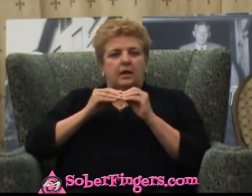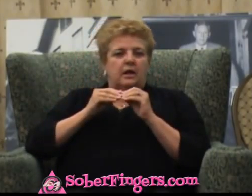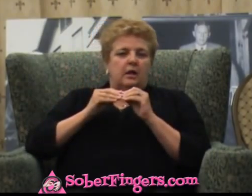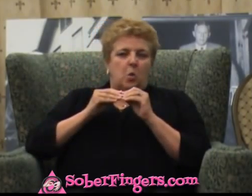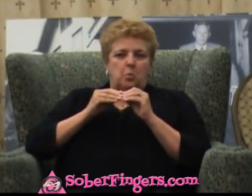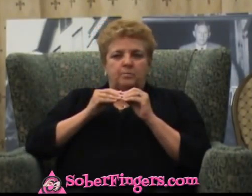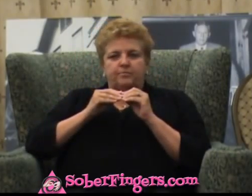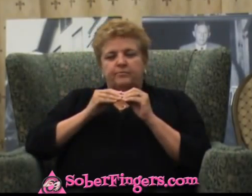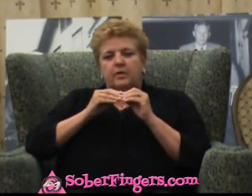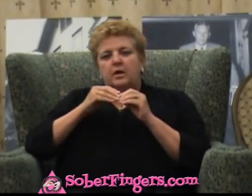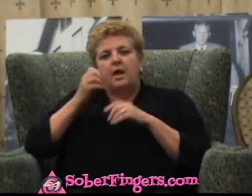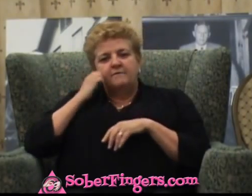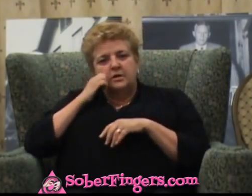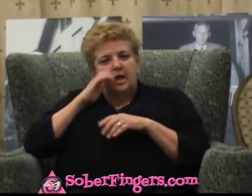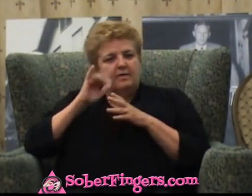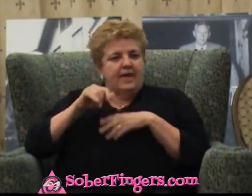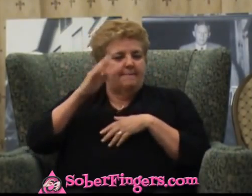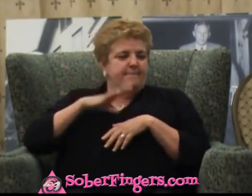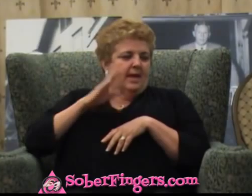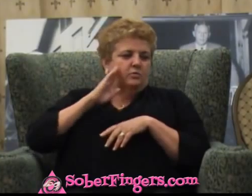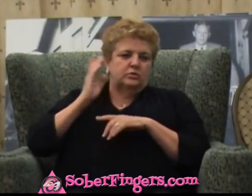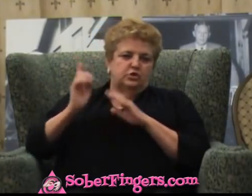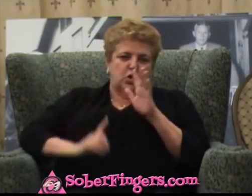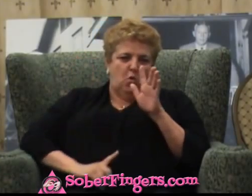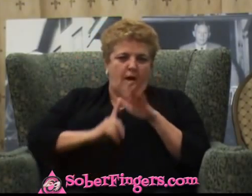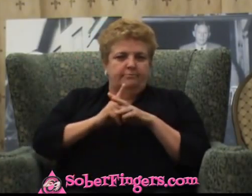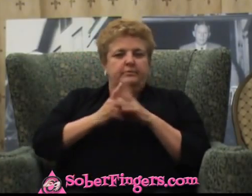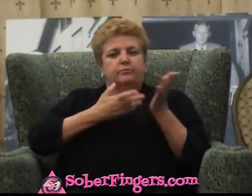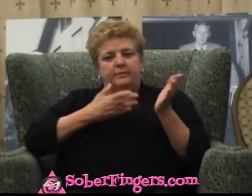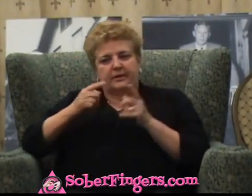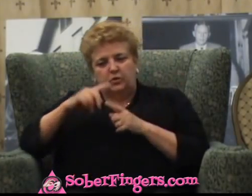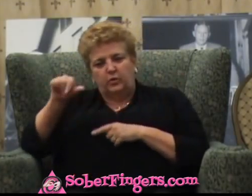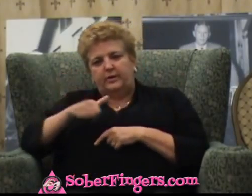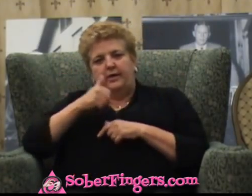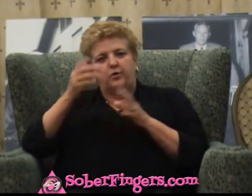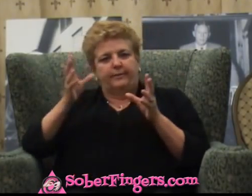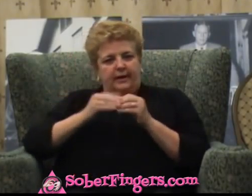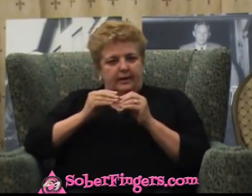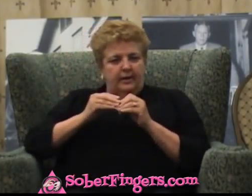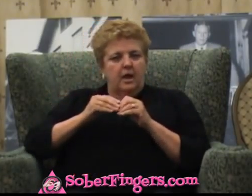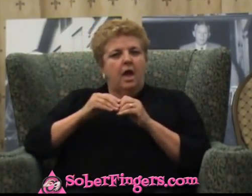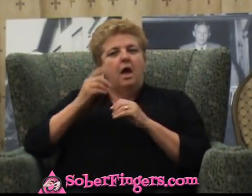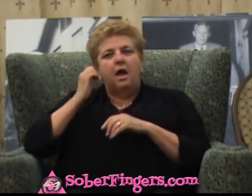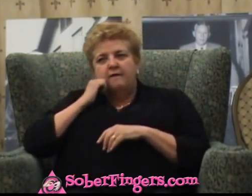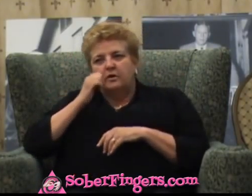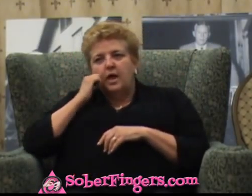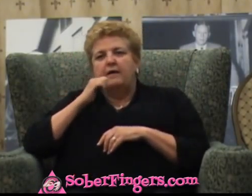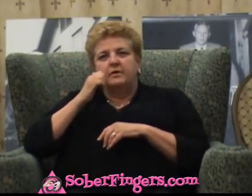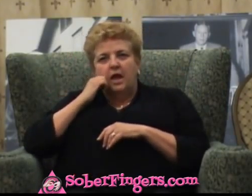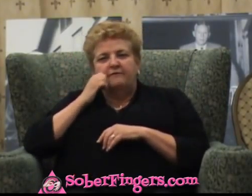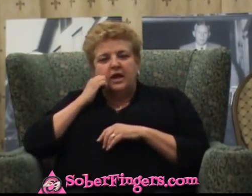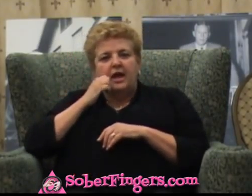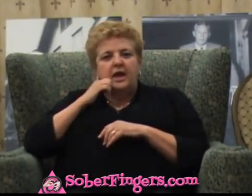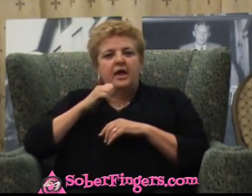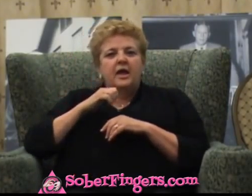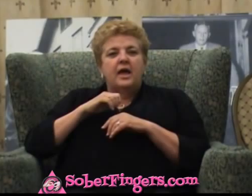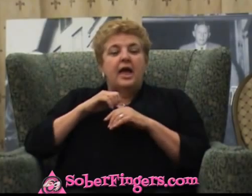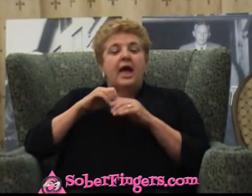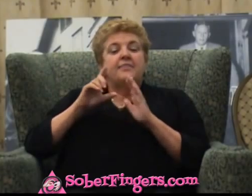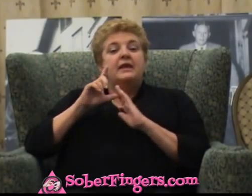this guy showed up. And he took me to another meeting. And he showed up. And he took me to another meeting. And eventually I could get more than my name is Rose and I'm an alcoholic